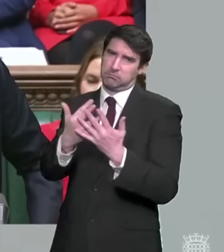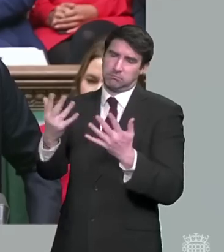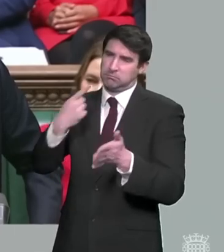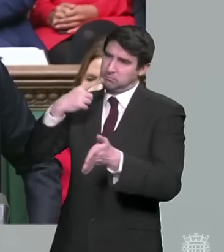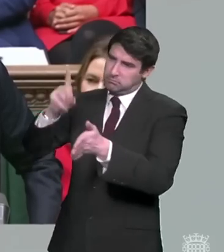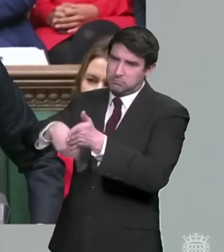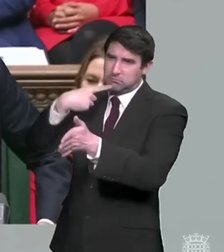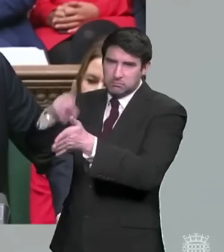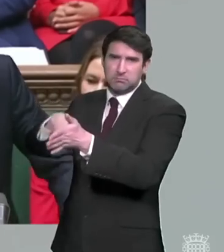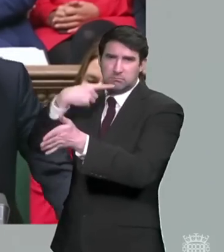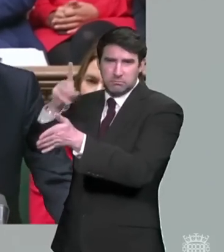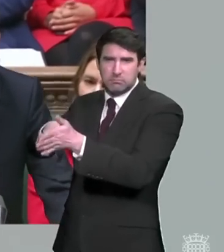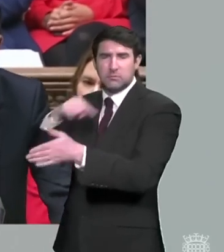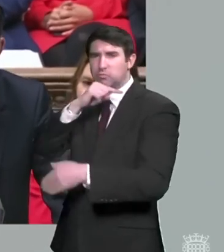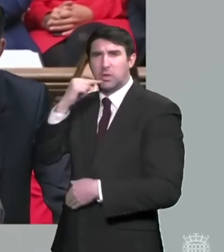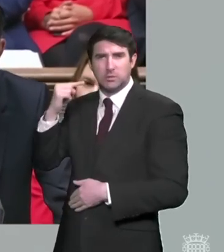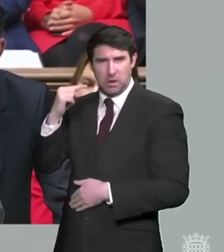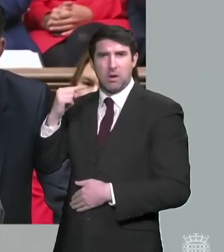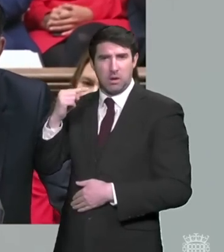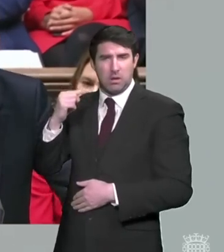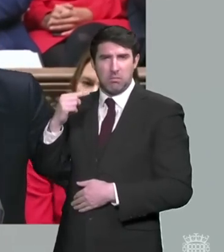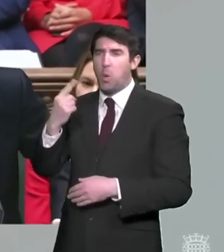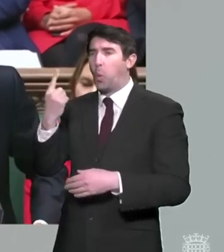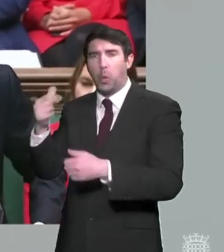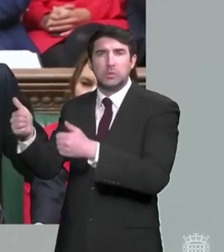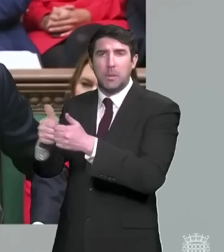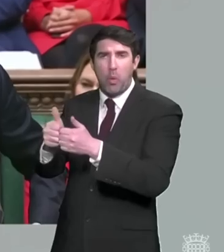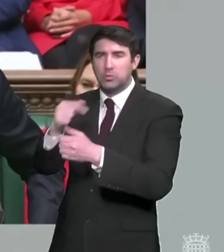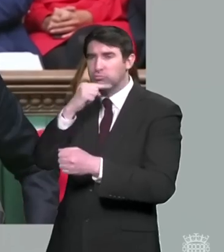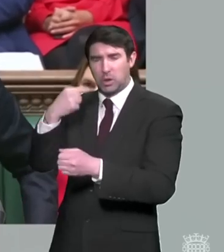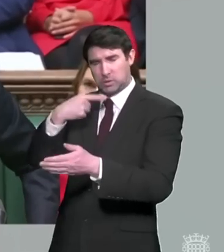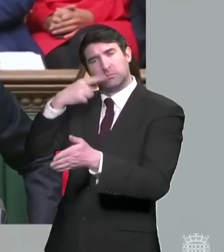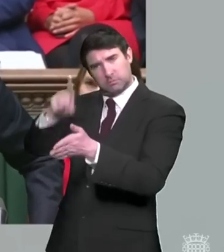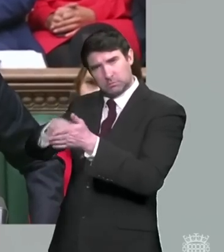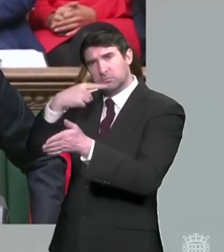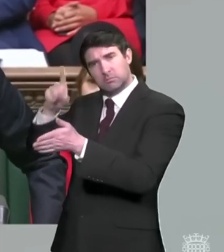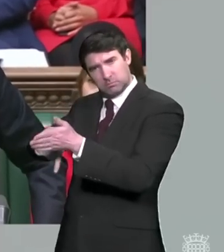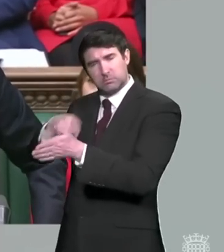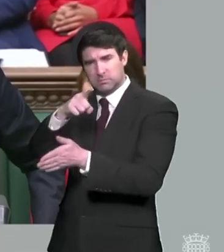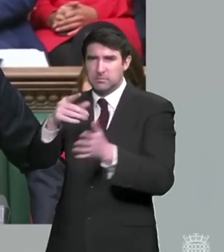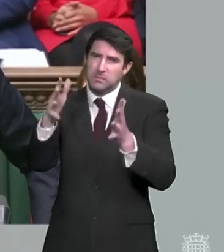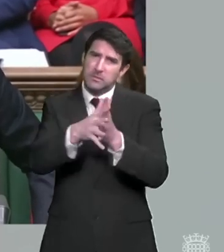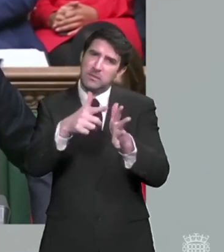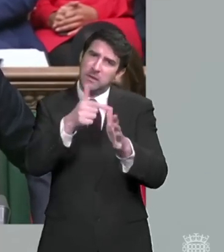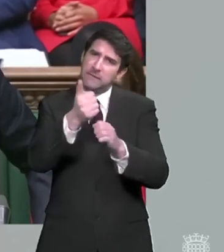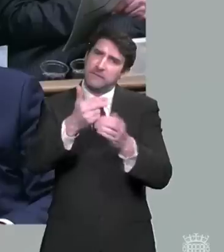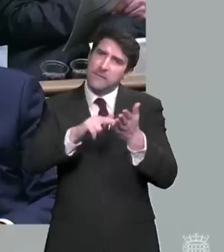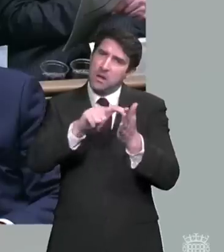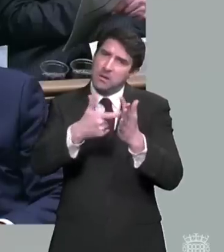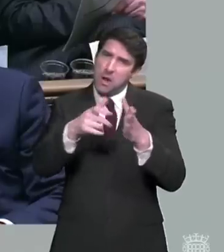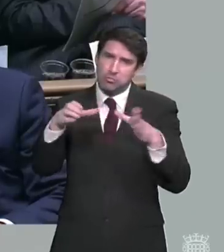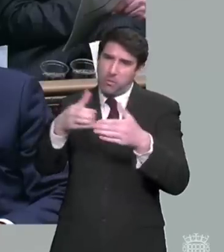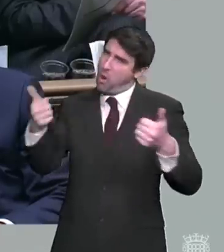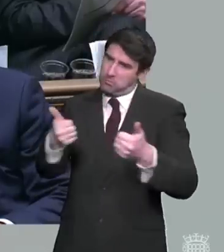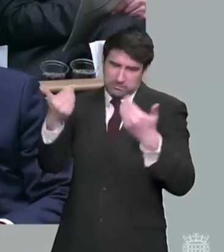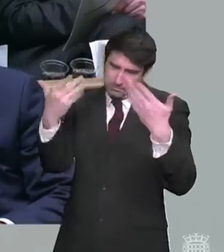connected with the war effort in Russia and beyond. With regard to Wagner Group, the honourable gentleman will know that we have already sanctioned the Wagner Group